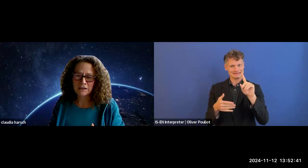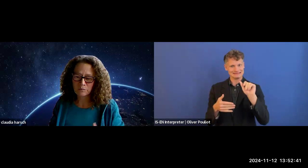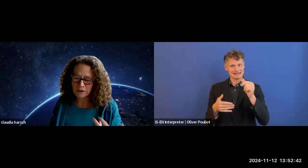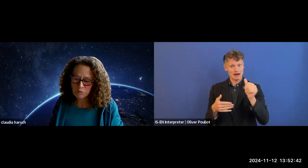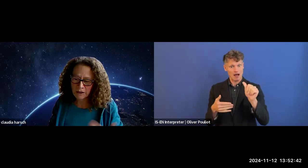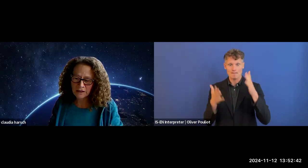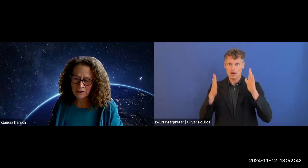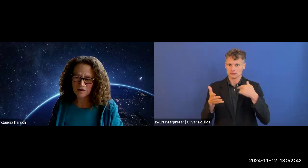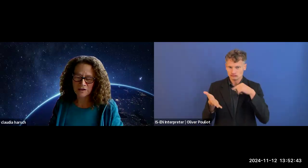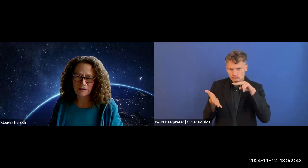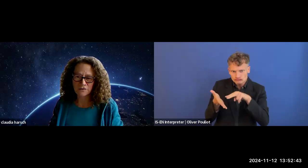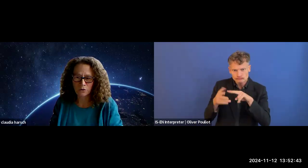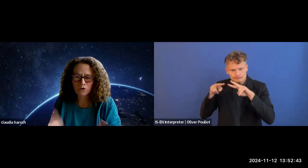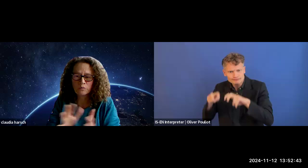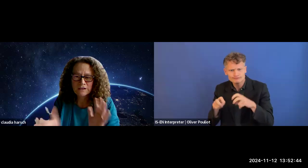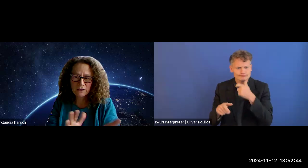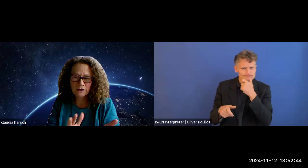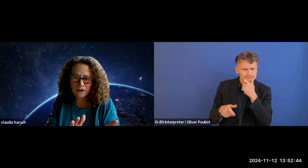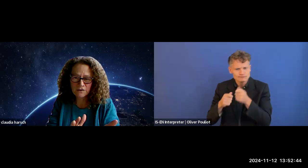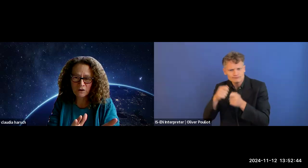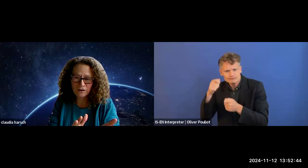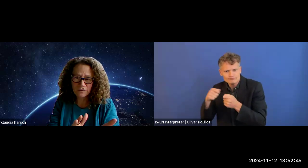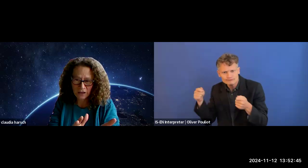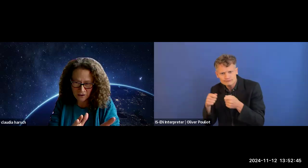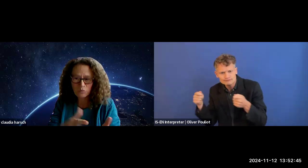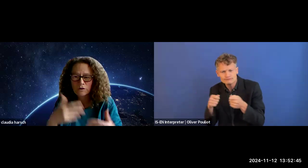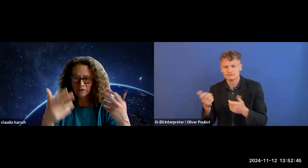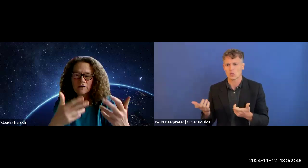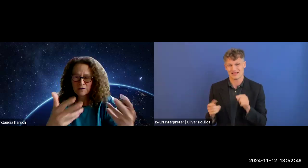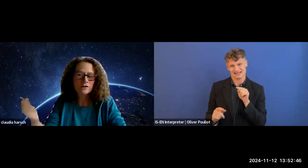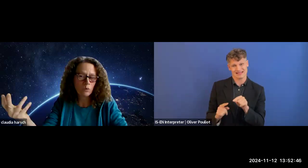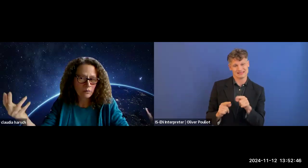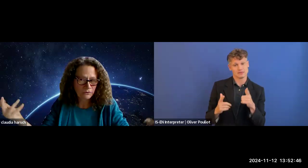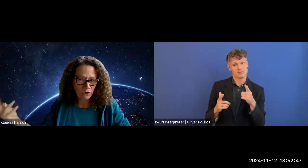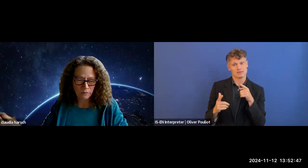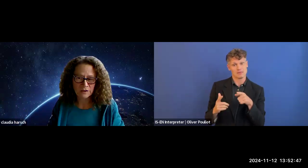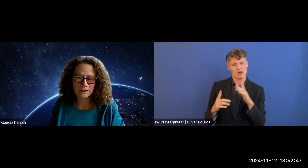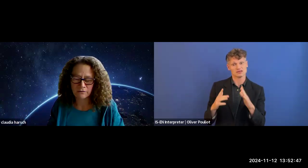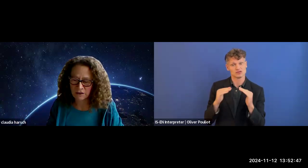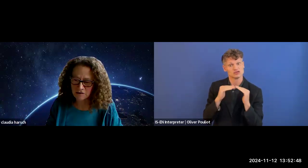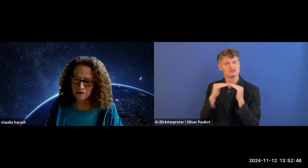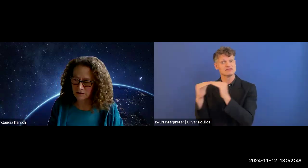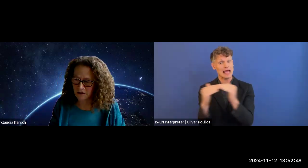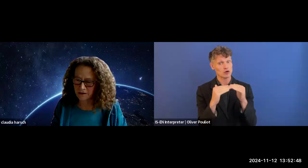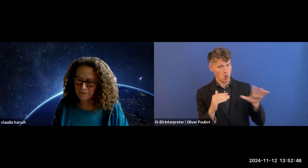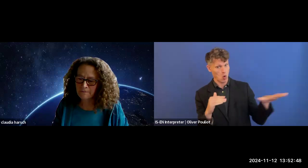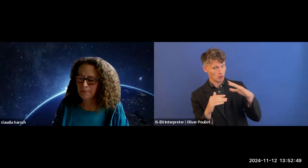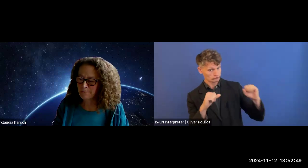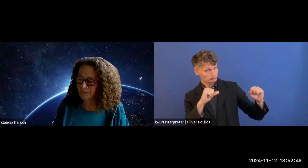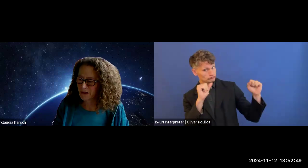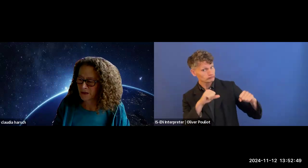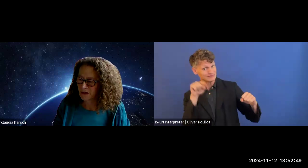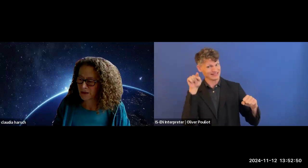And they need benchmarking exercises in order to be standardized, to understand what a C1 performance in a given test looks